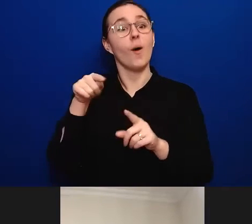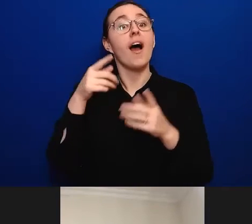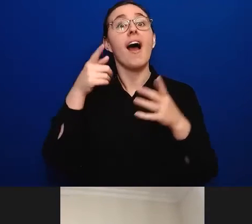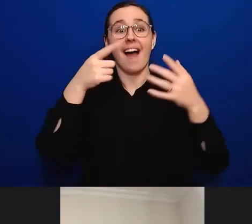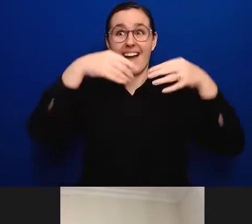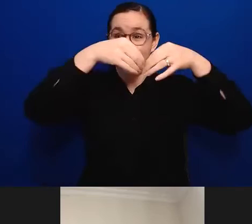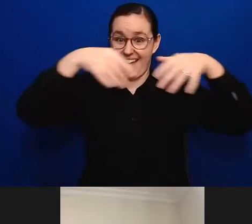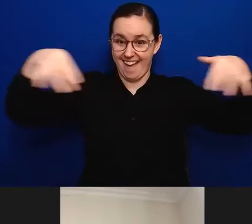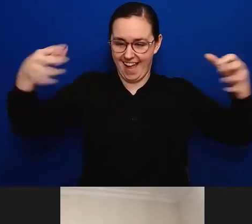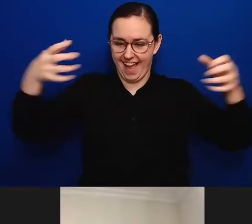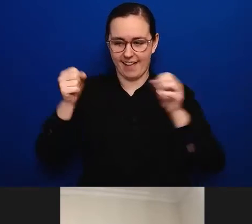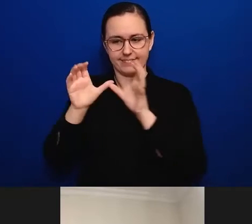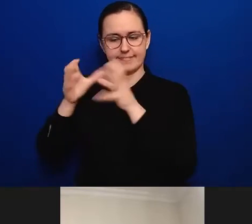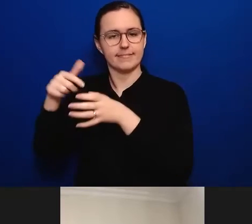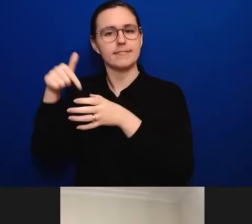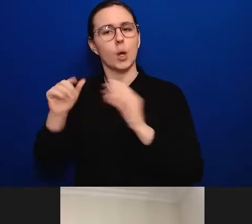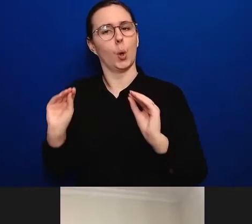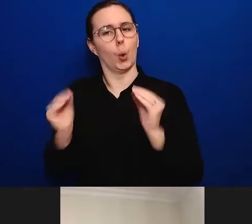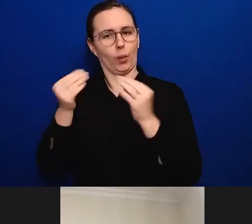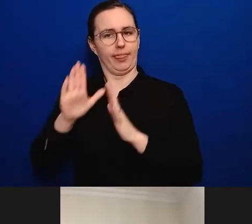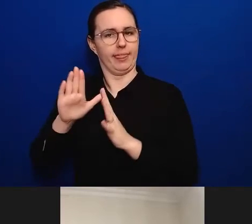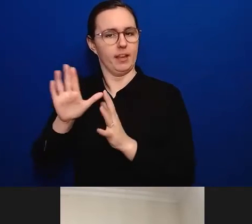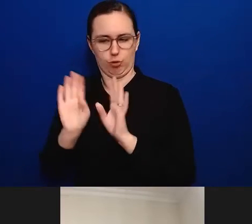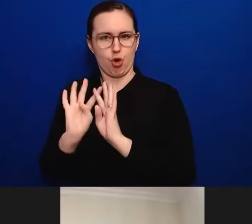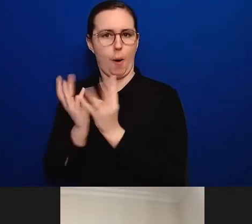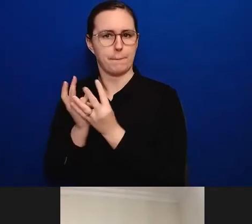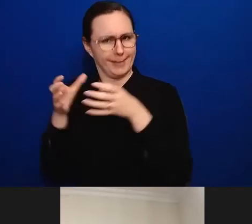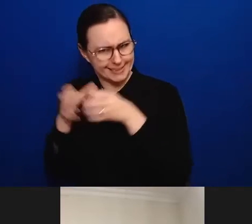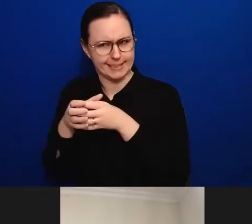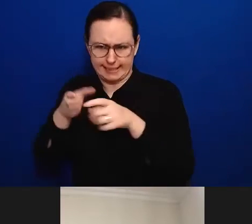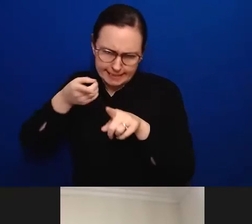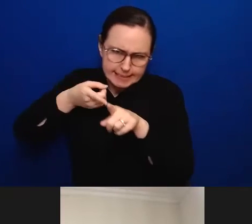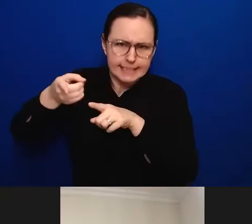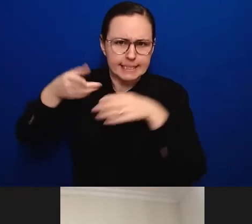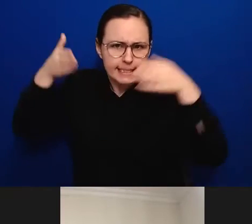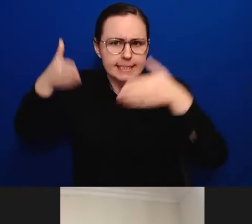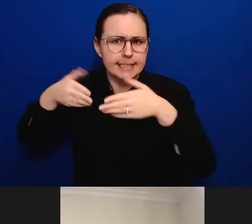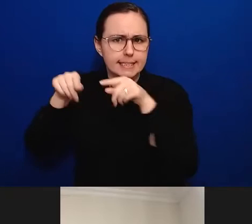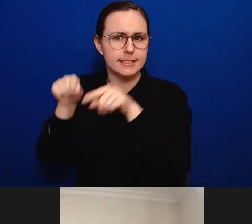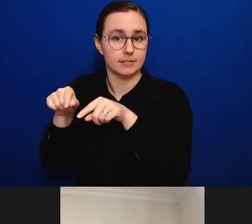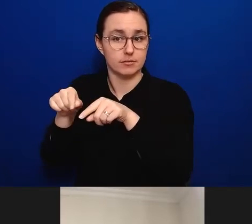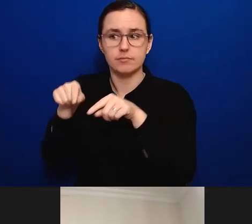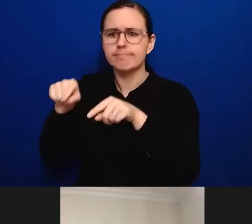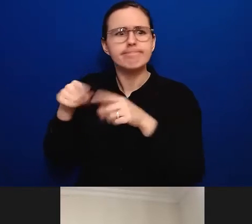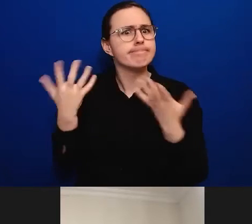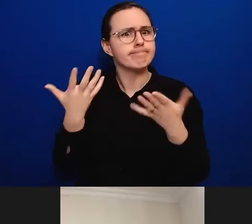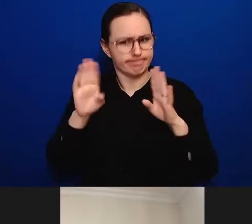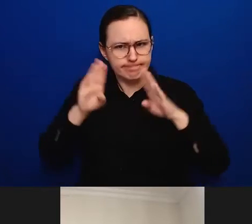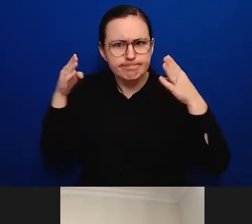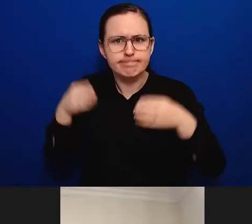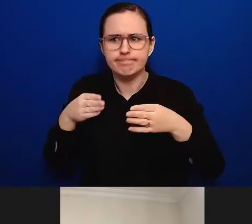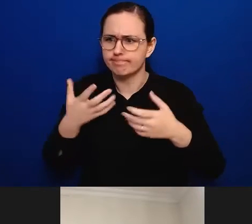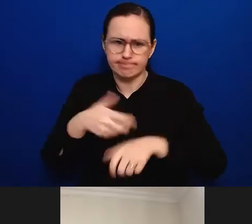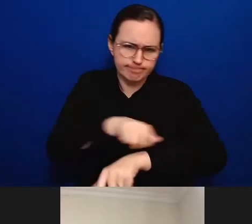the advisor of IDA in terms of youth projects, activities, and programs, webinars. It's everything. It